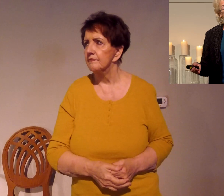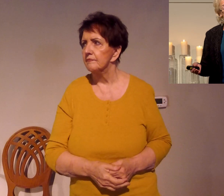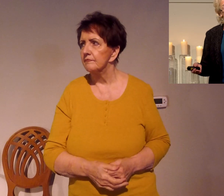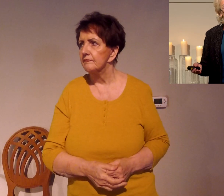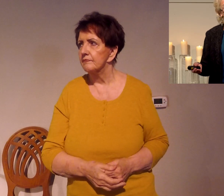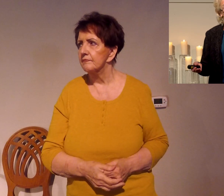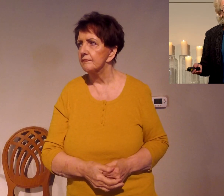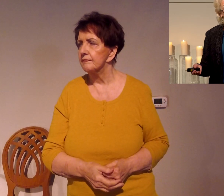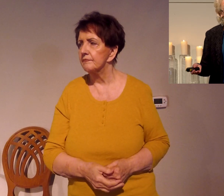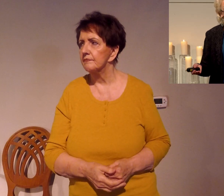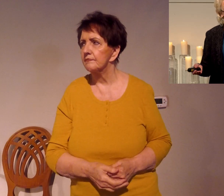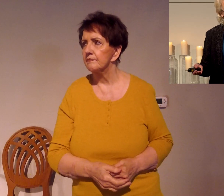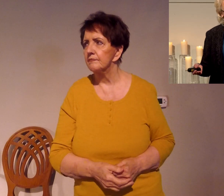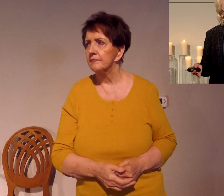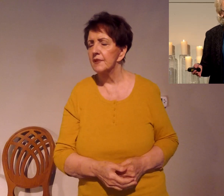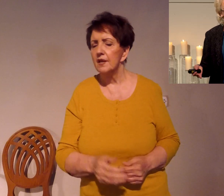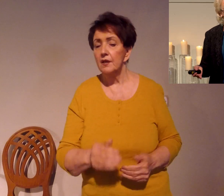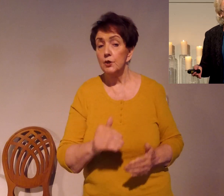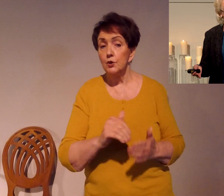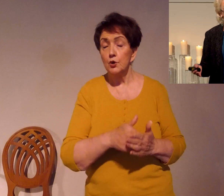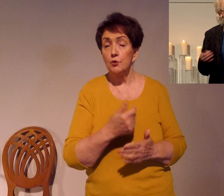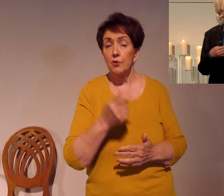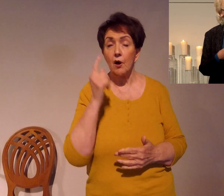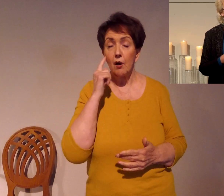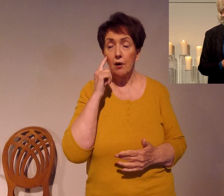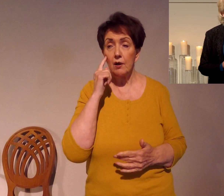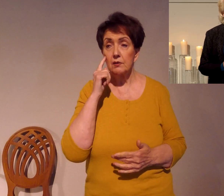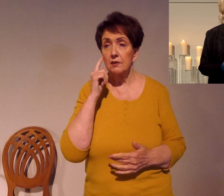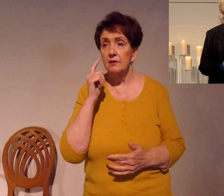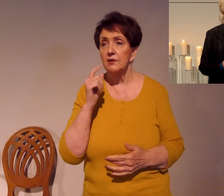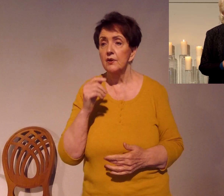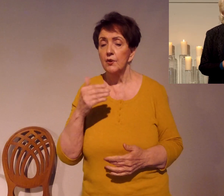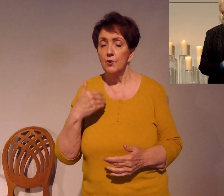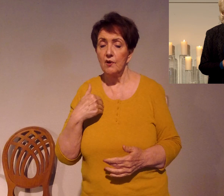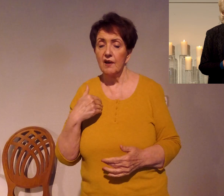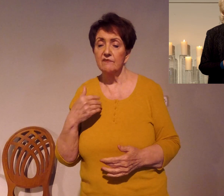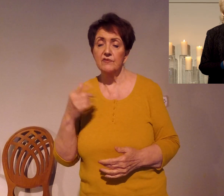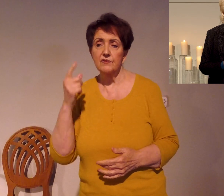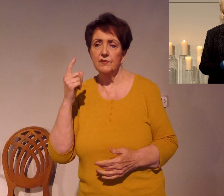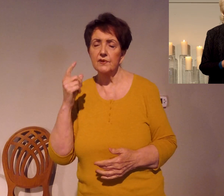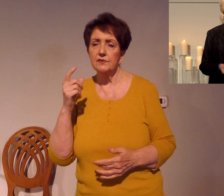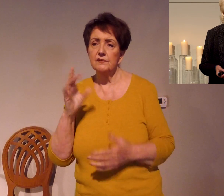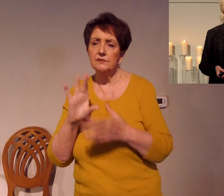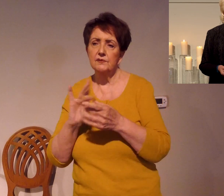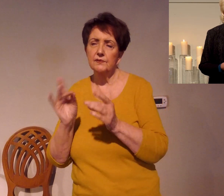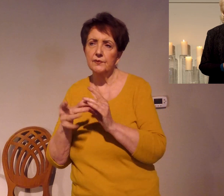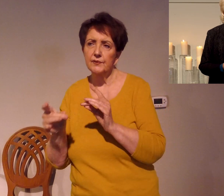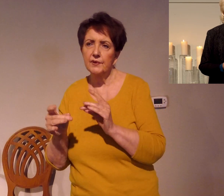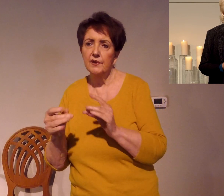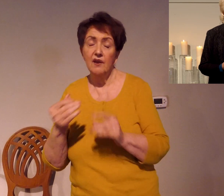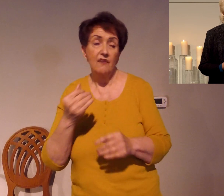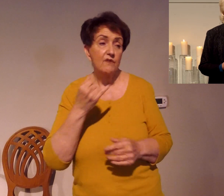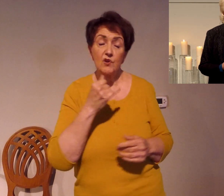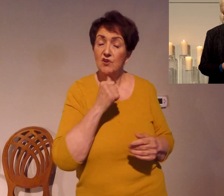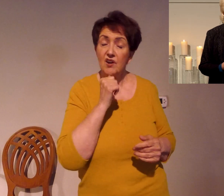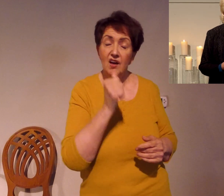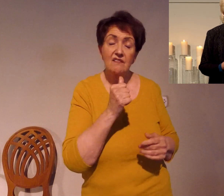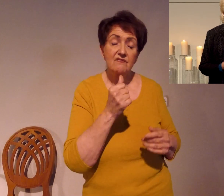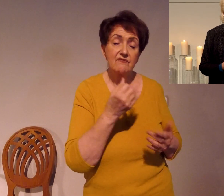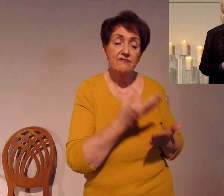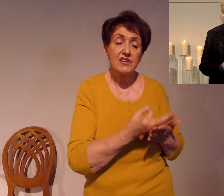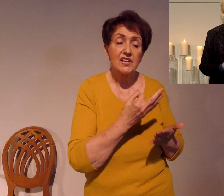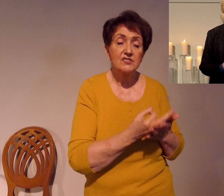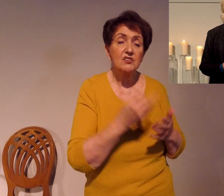shared. And of course, in New Thought, we have the associated thought, well, if you're not financially prosperous, what's wrong